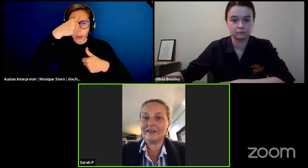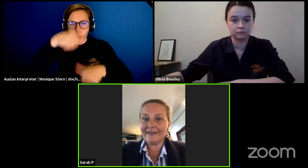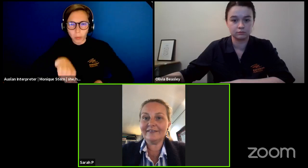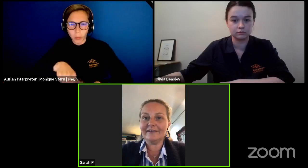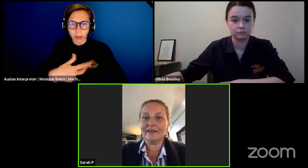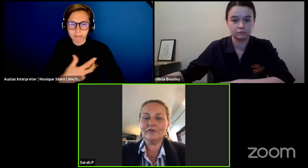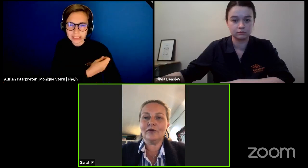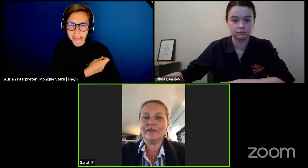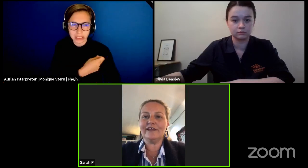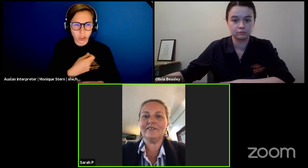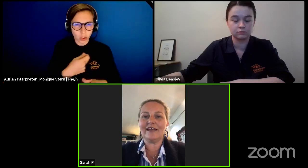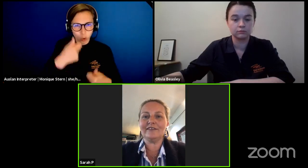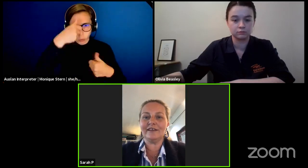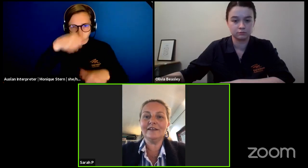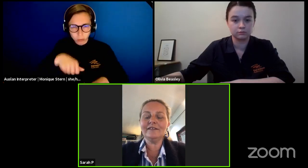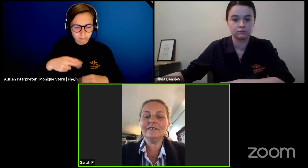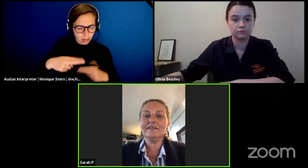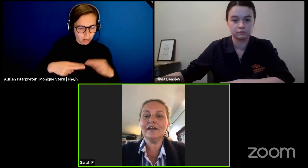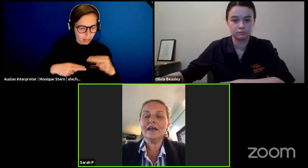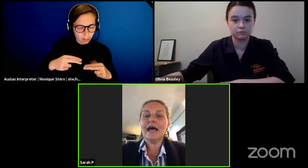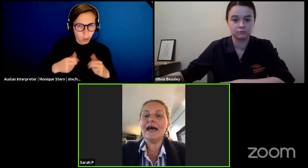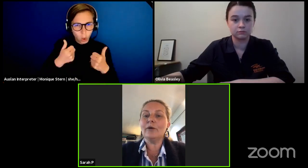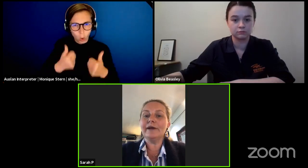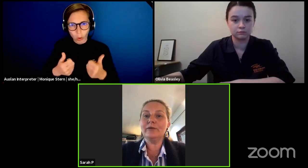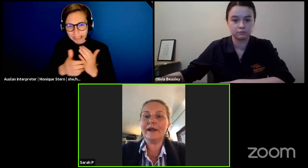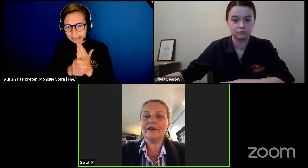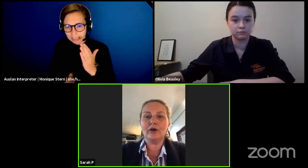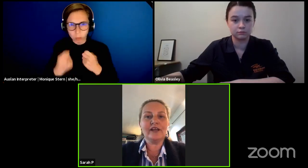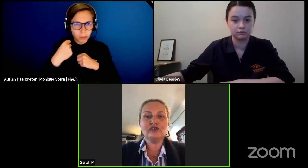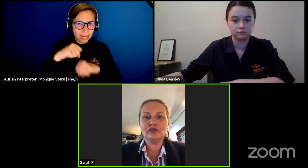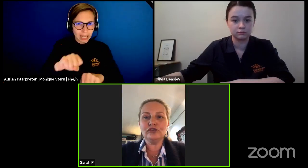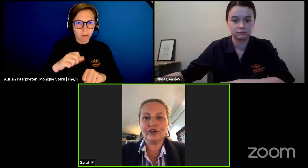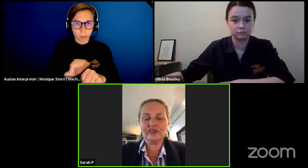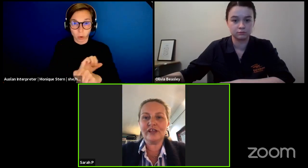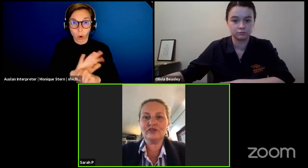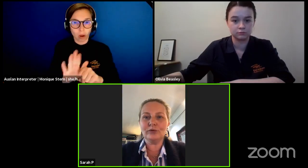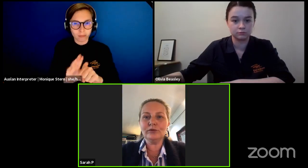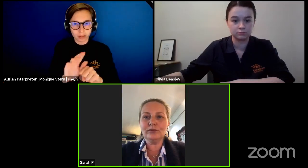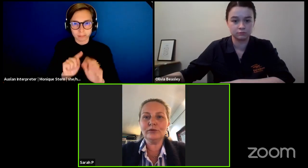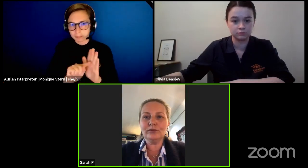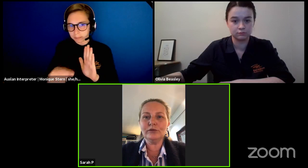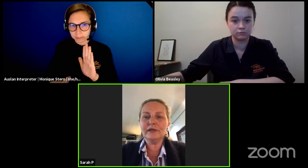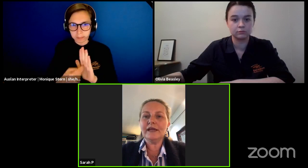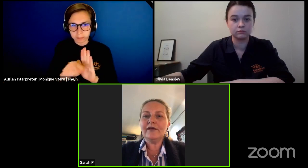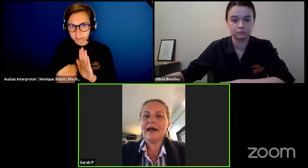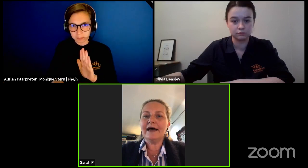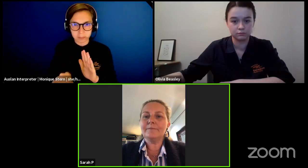the testing for these vaccines, we went on a 2-dose schedule,